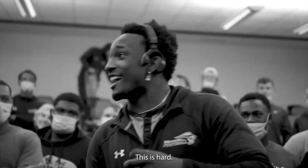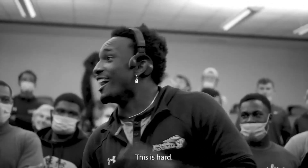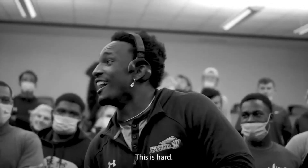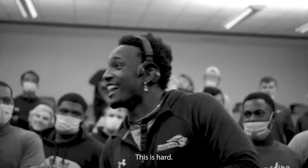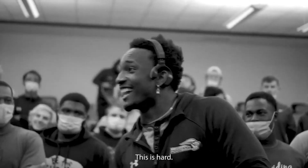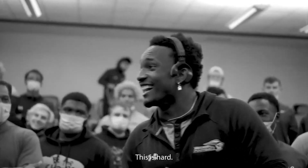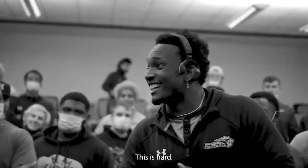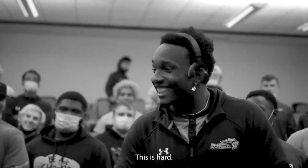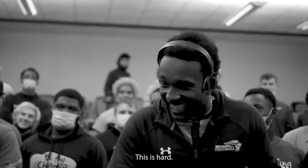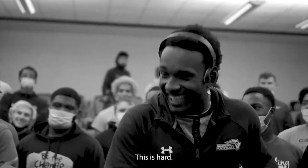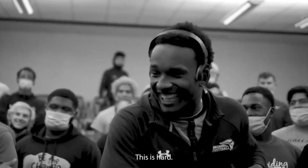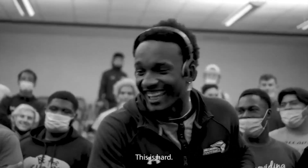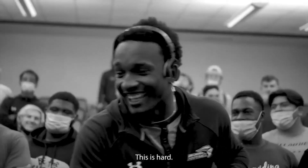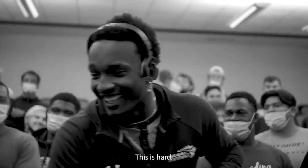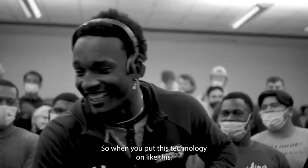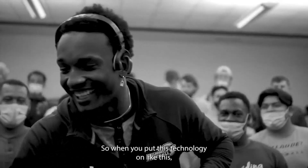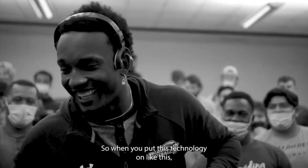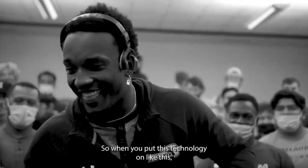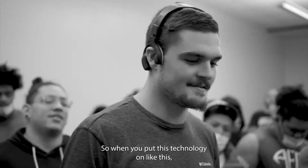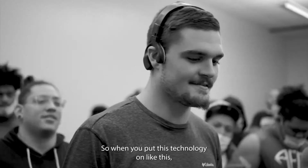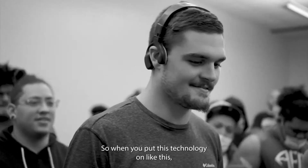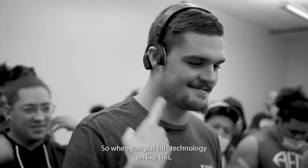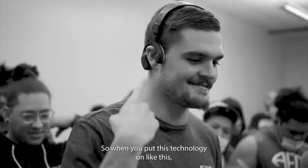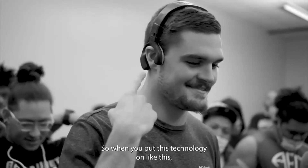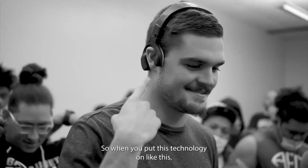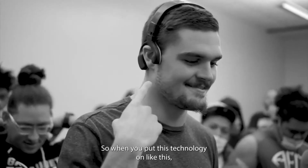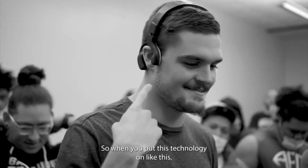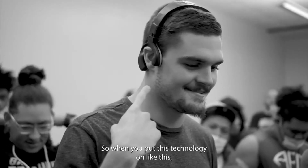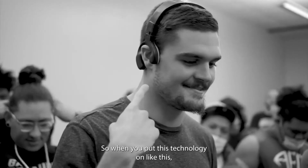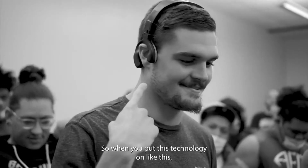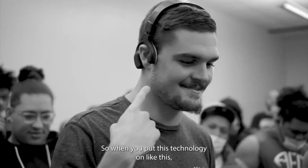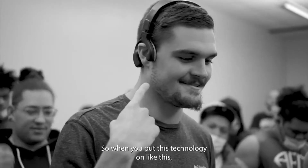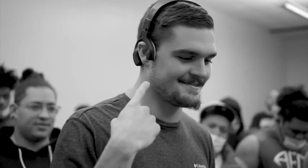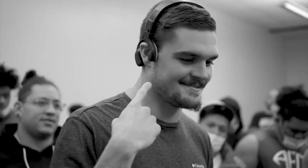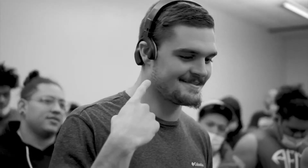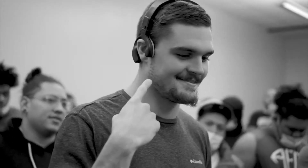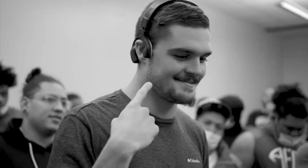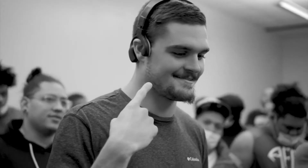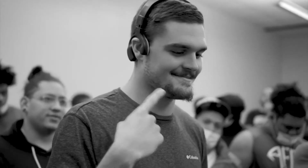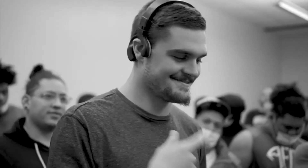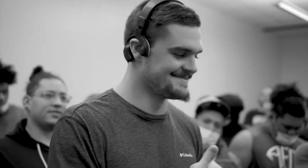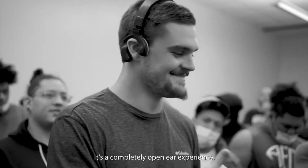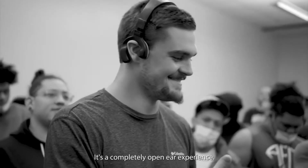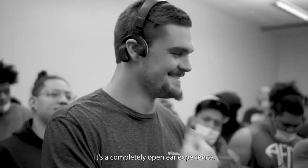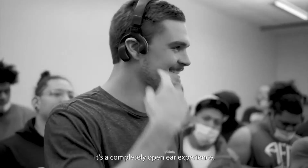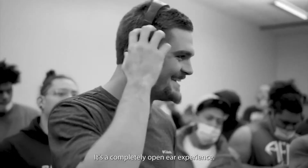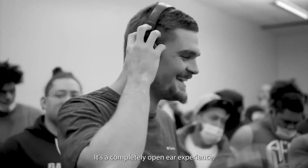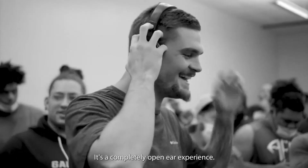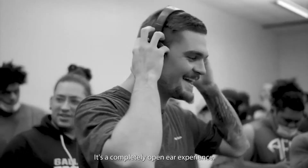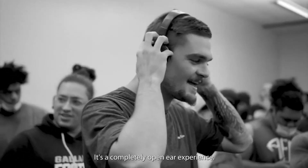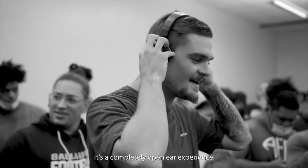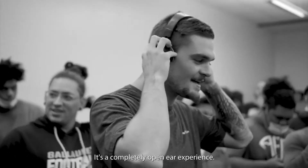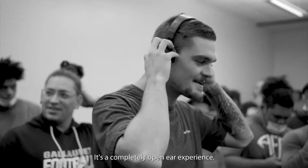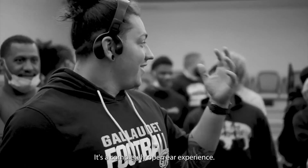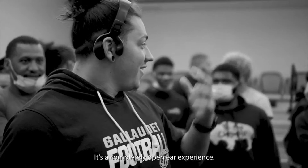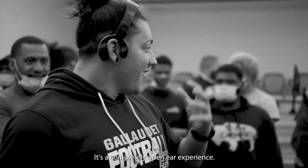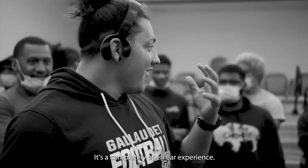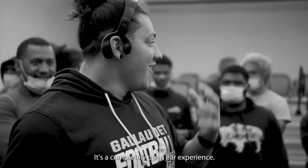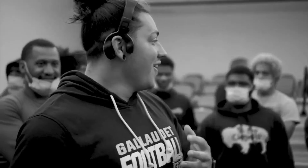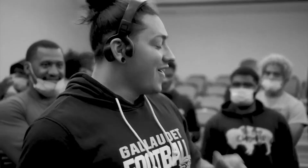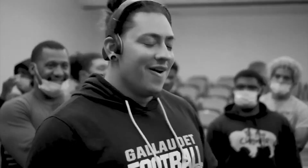This is hard. So when you put this technology on like this, it's a completely open